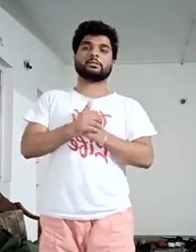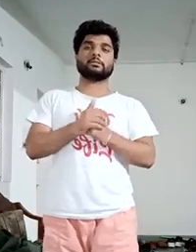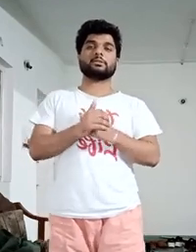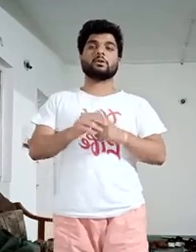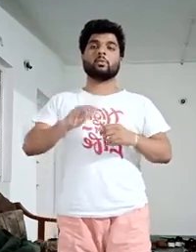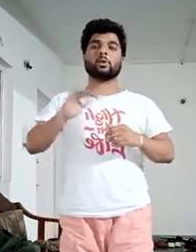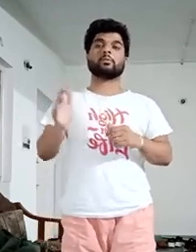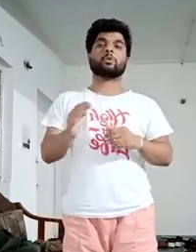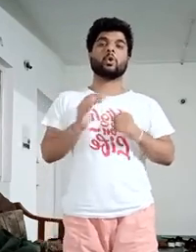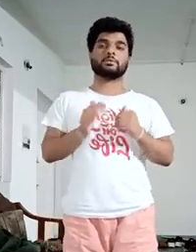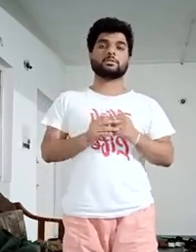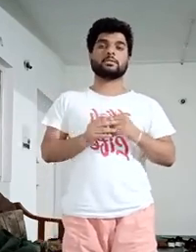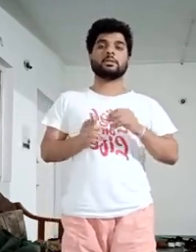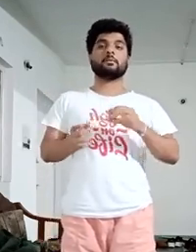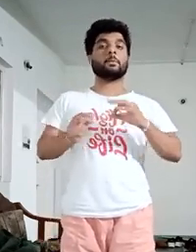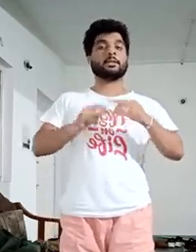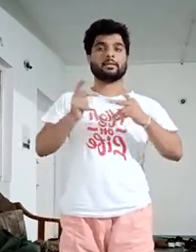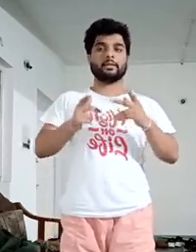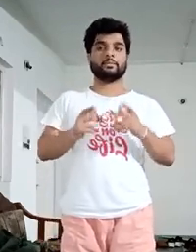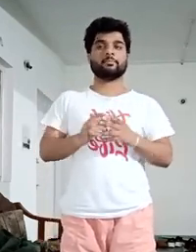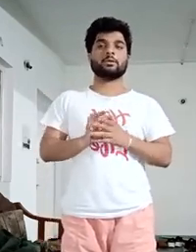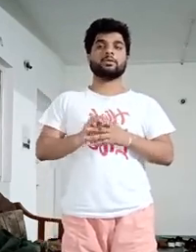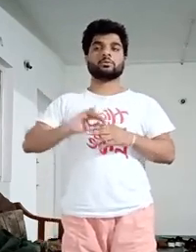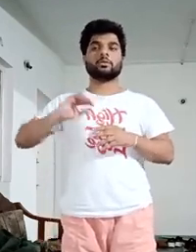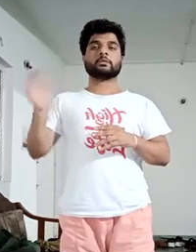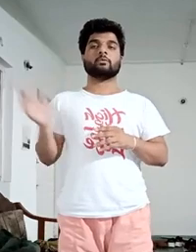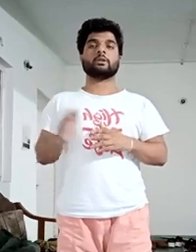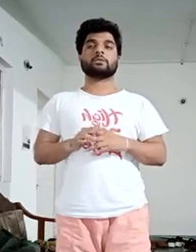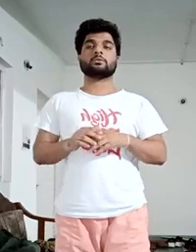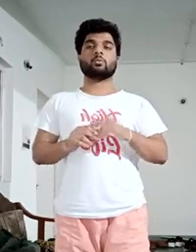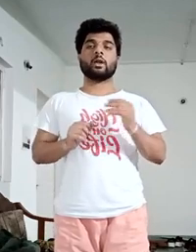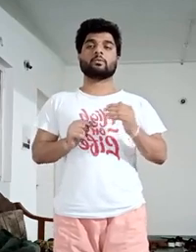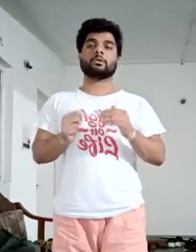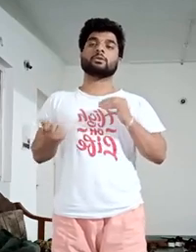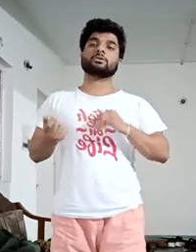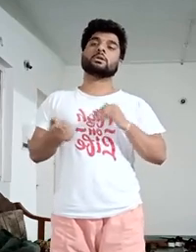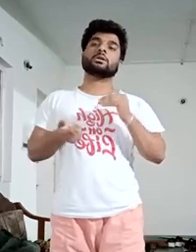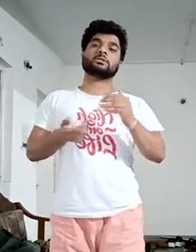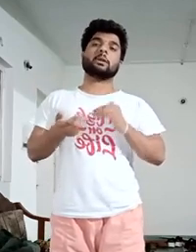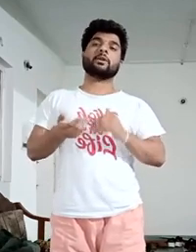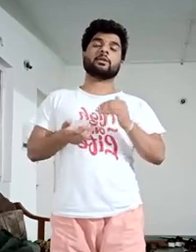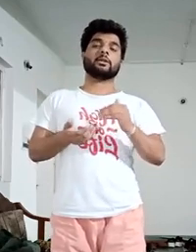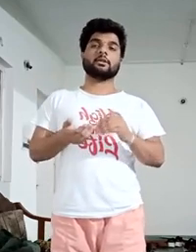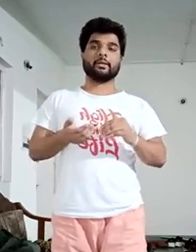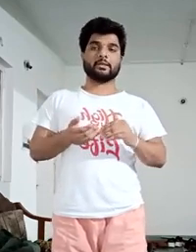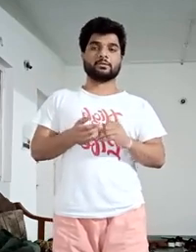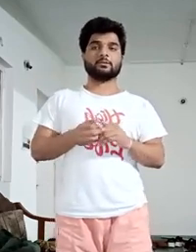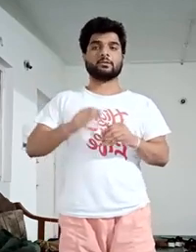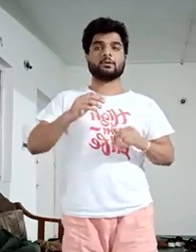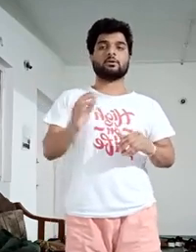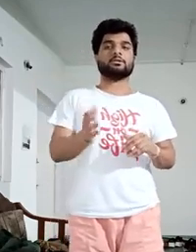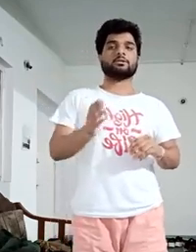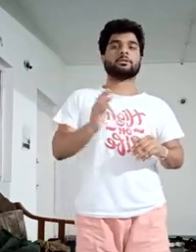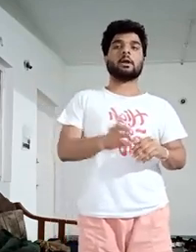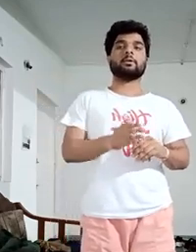synchronizations work with objects in a multi-thread. So next point is what we use java.until package. The